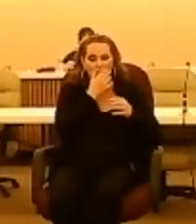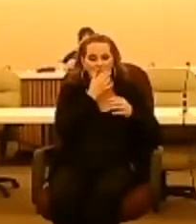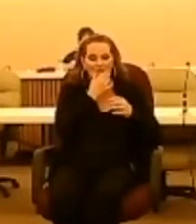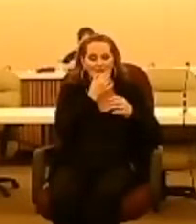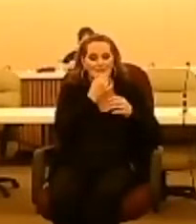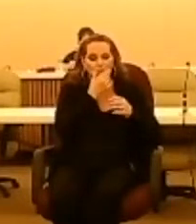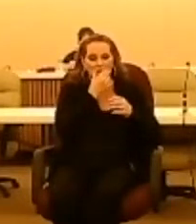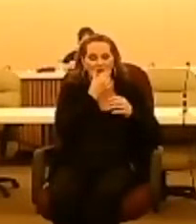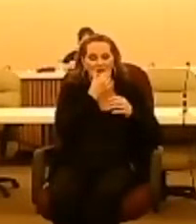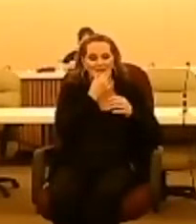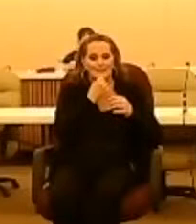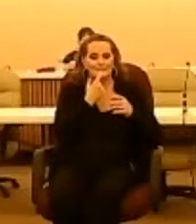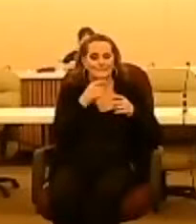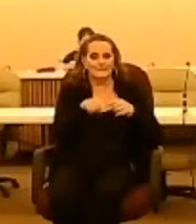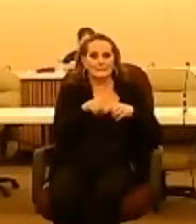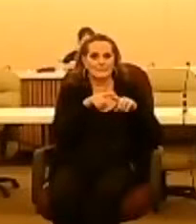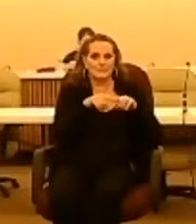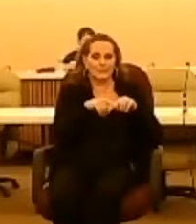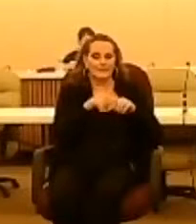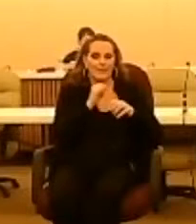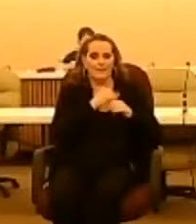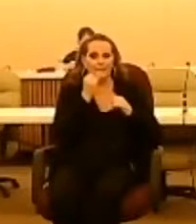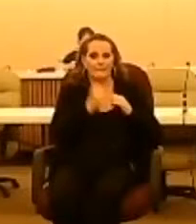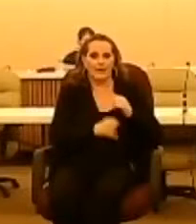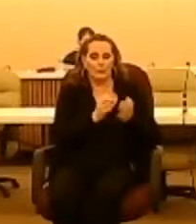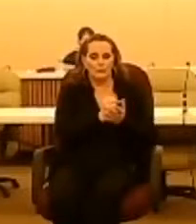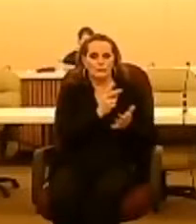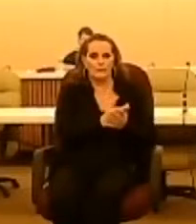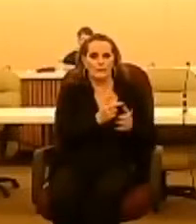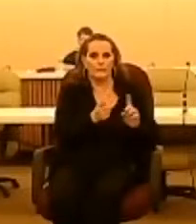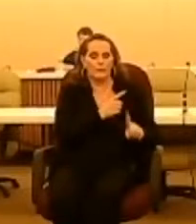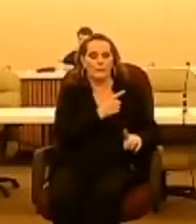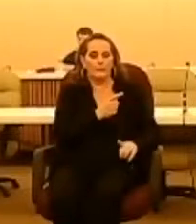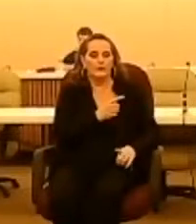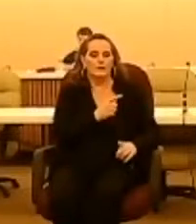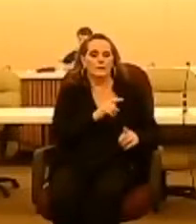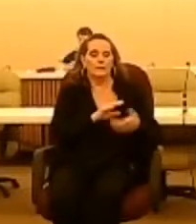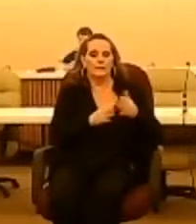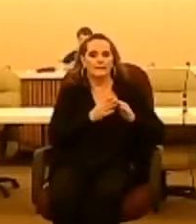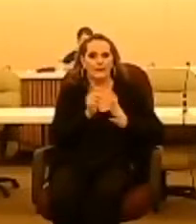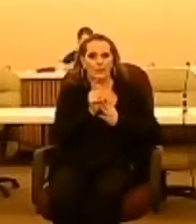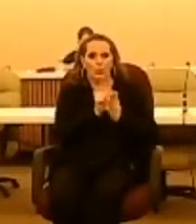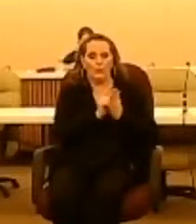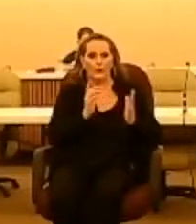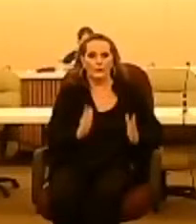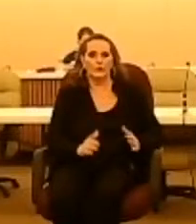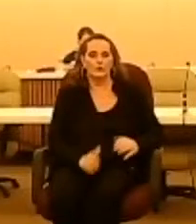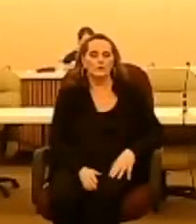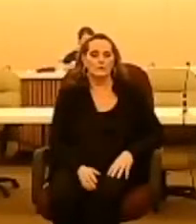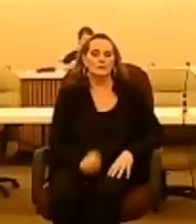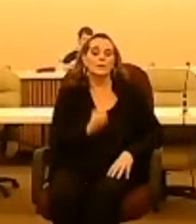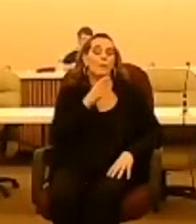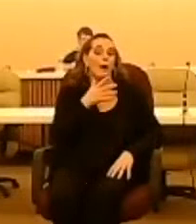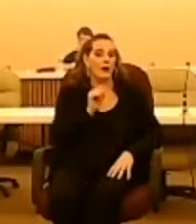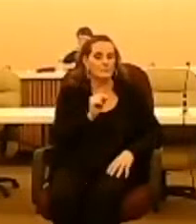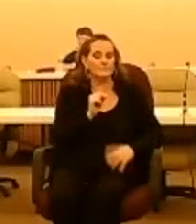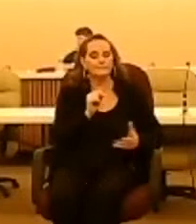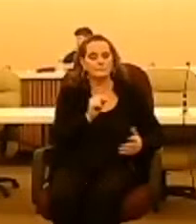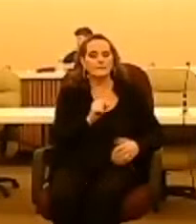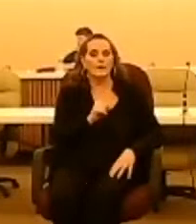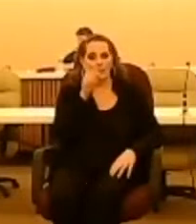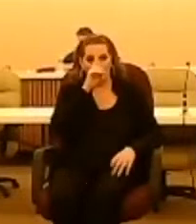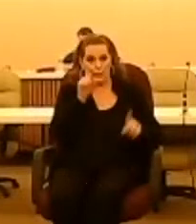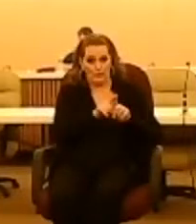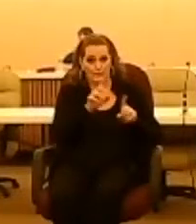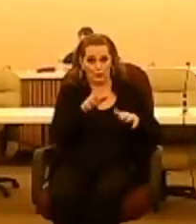basically contingent upon final approval from the town attorney. So, but the agreement